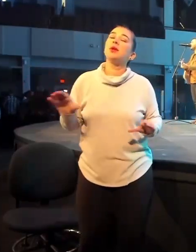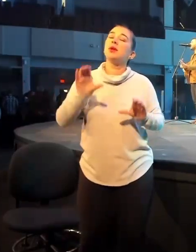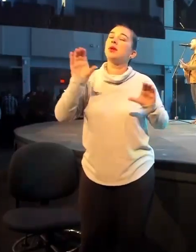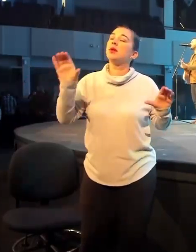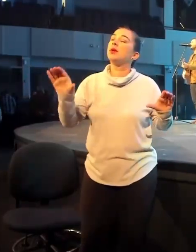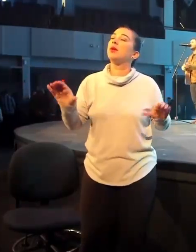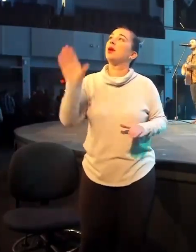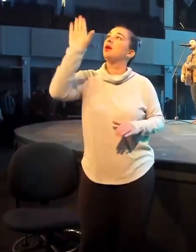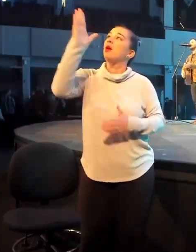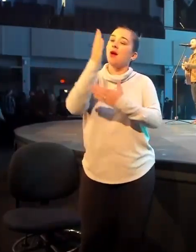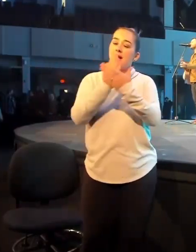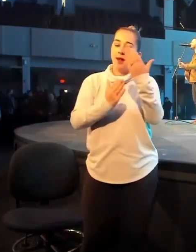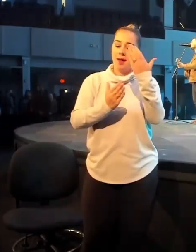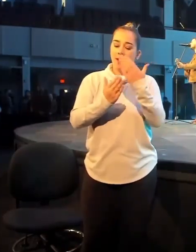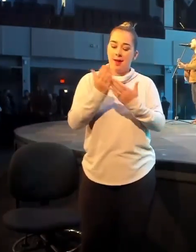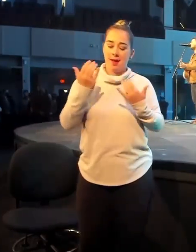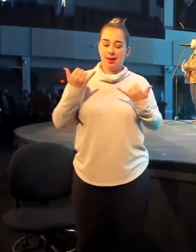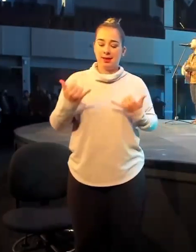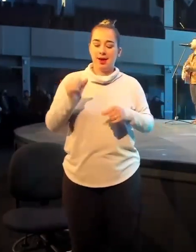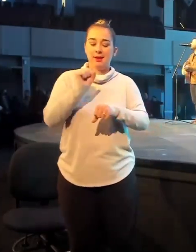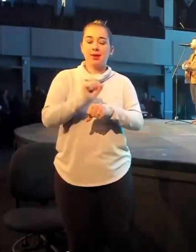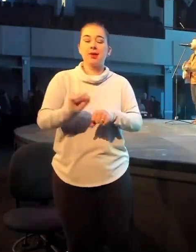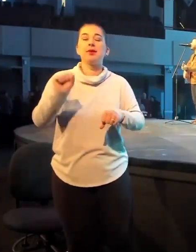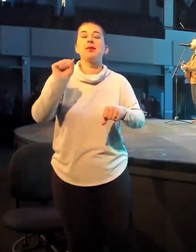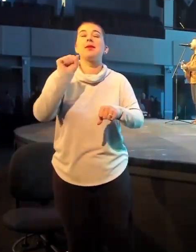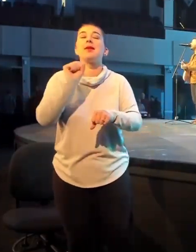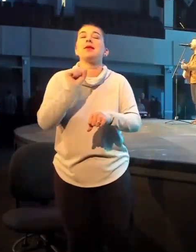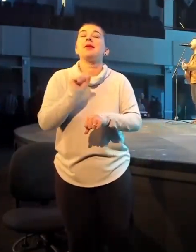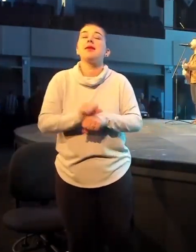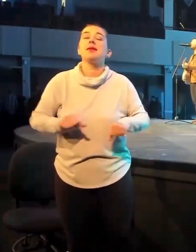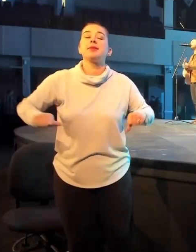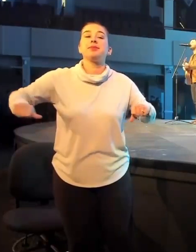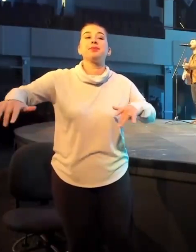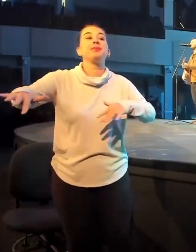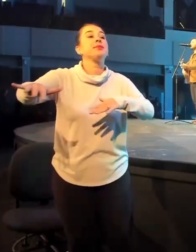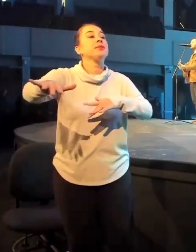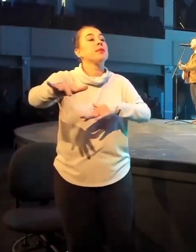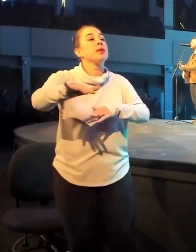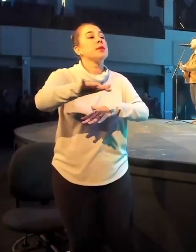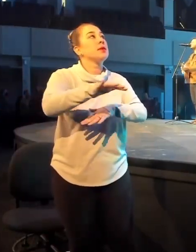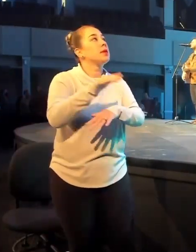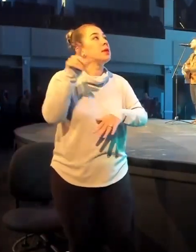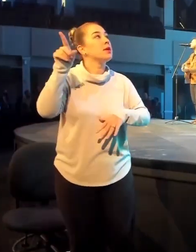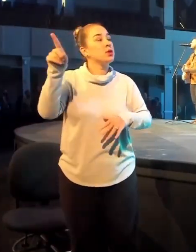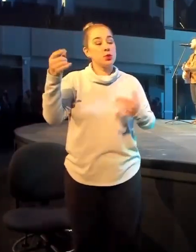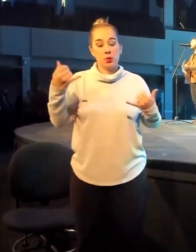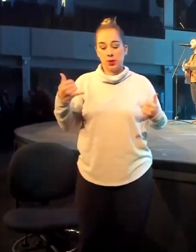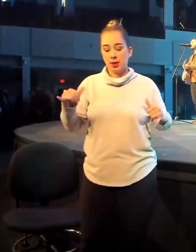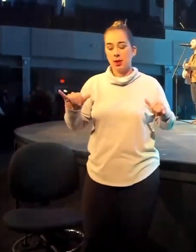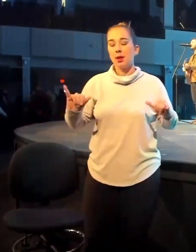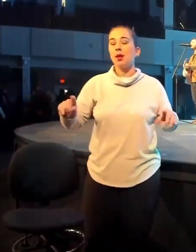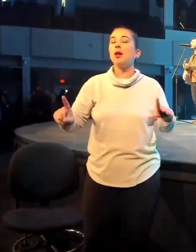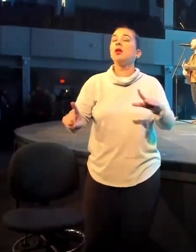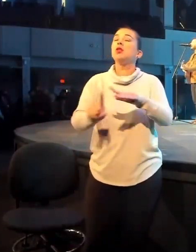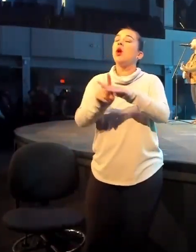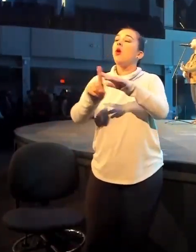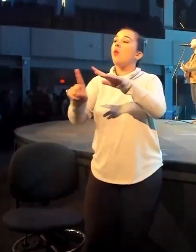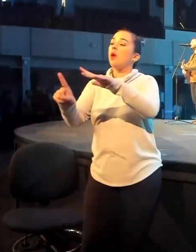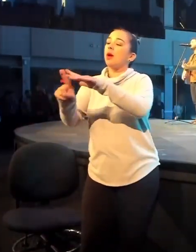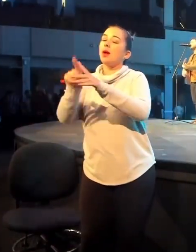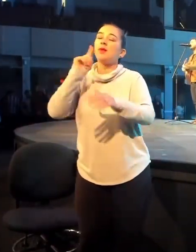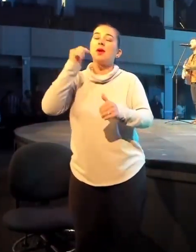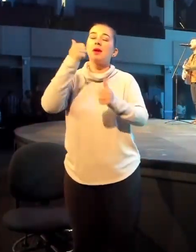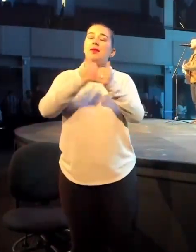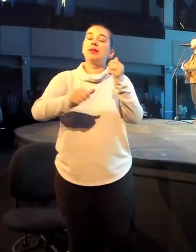Your head is moving right now. You are still showing up at